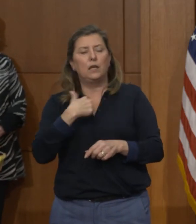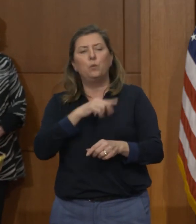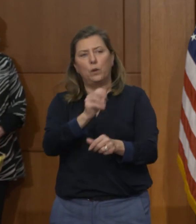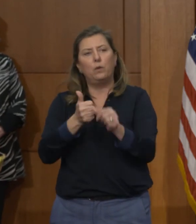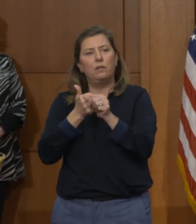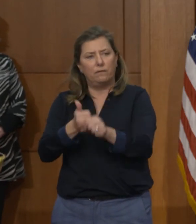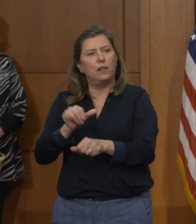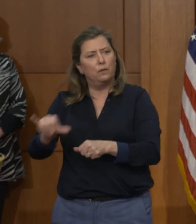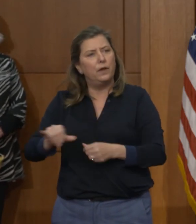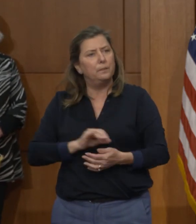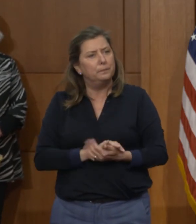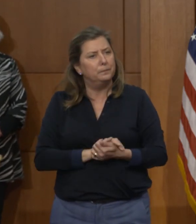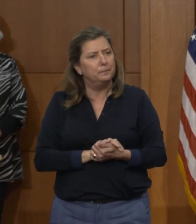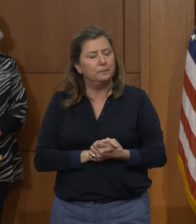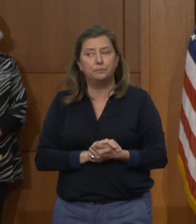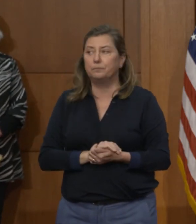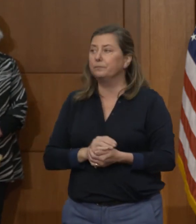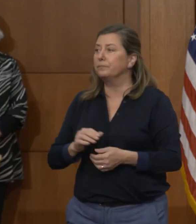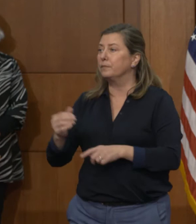those.